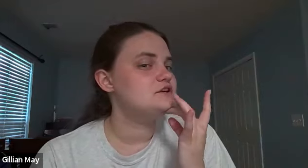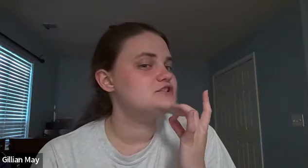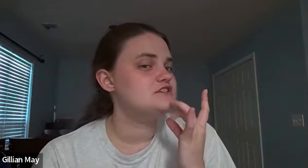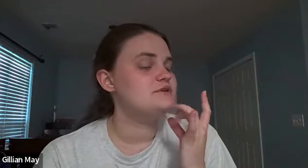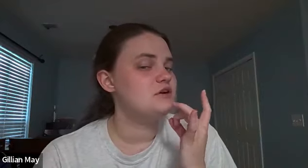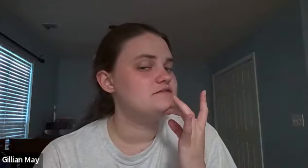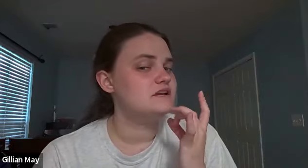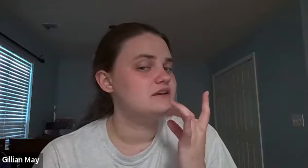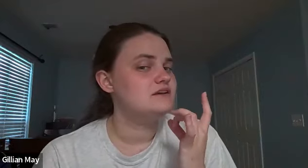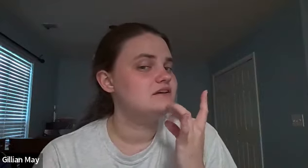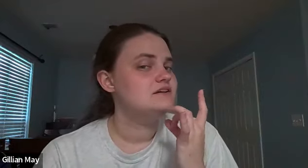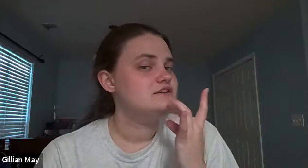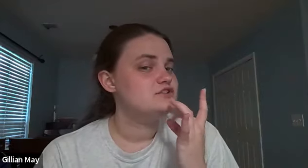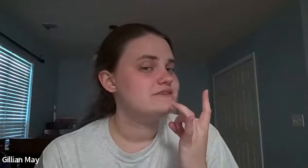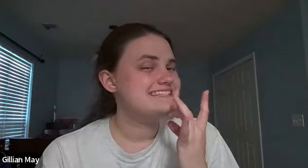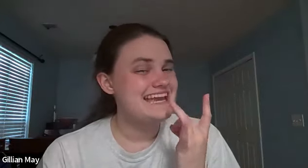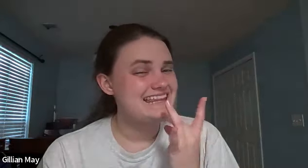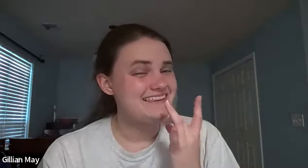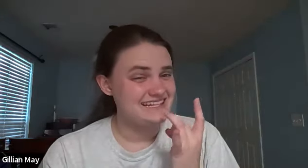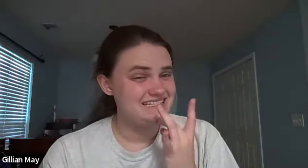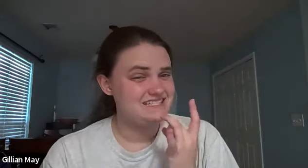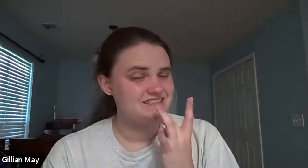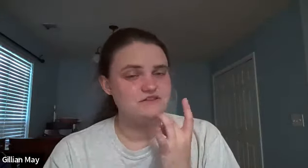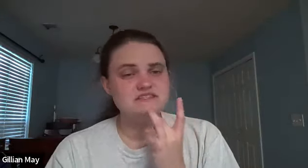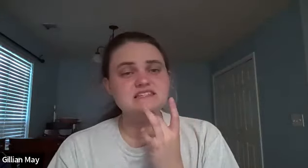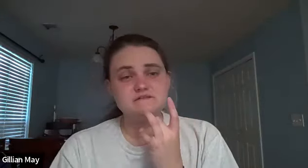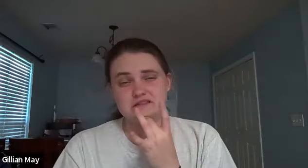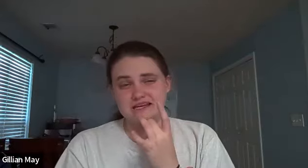hurt yourself, but you are flicking. So this is light. So this is the sign for light.